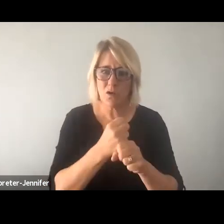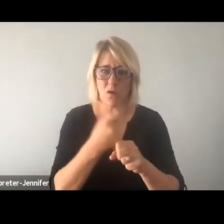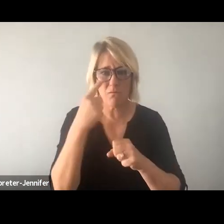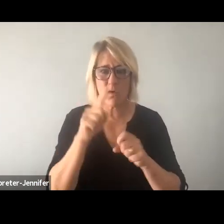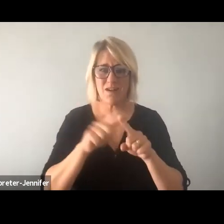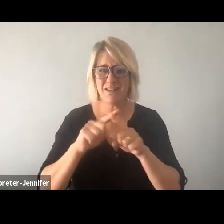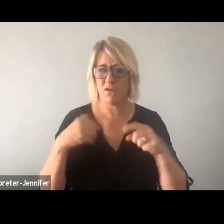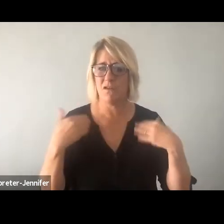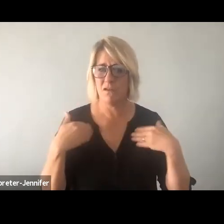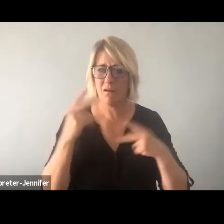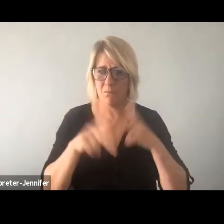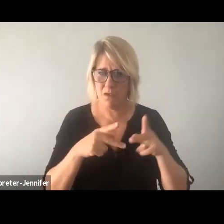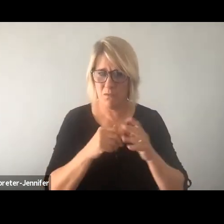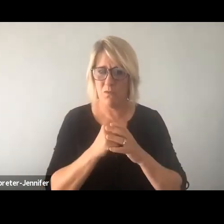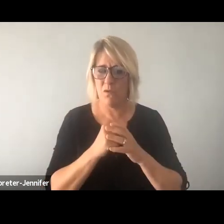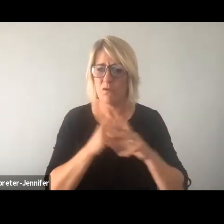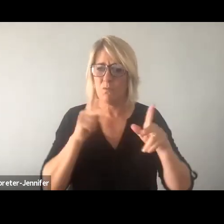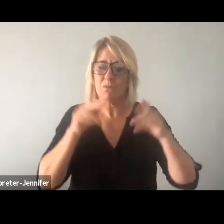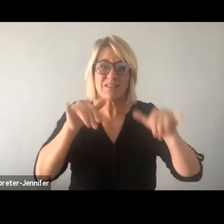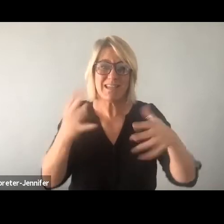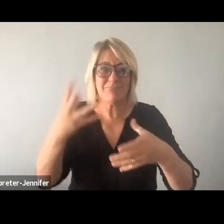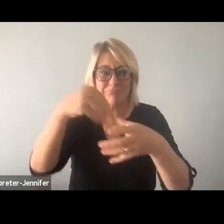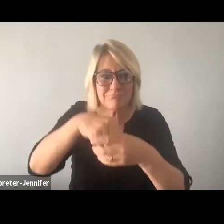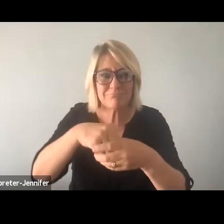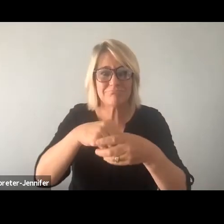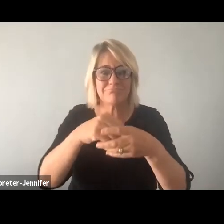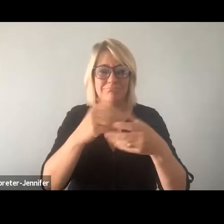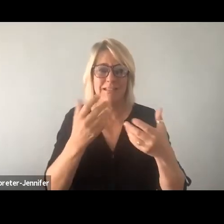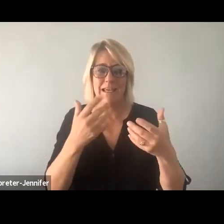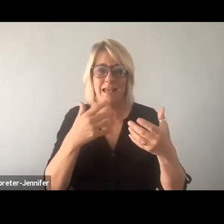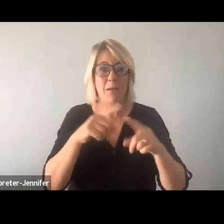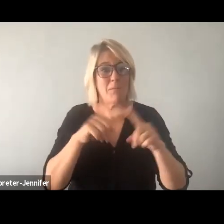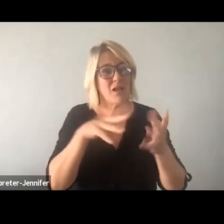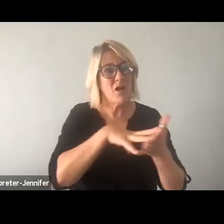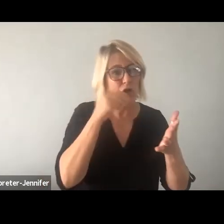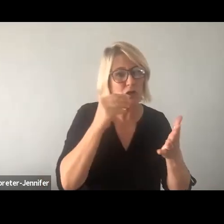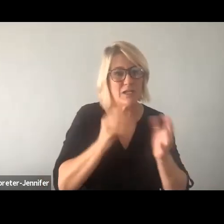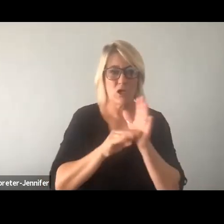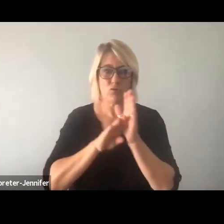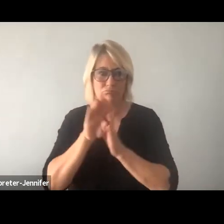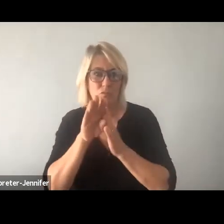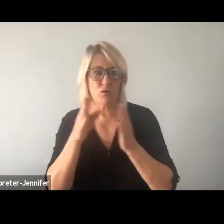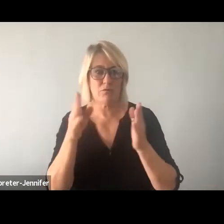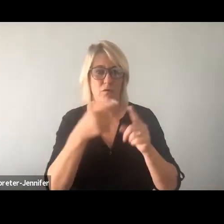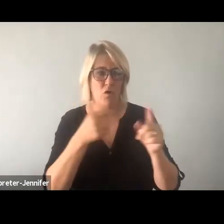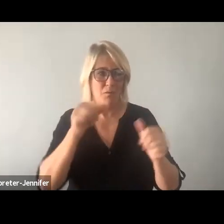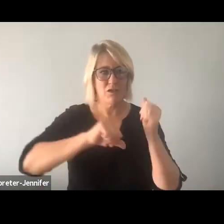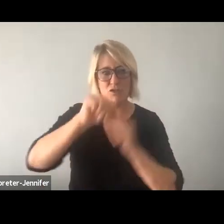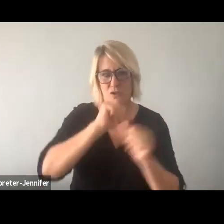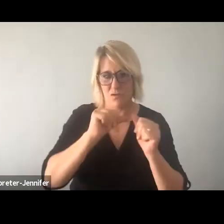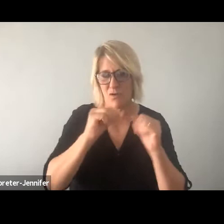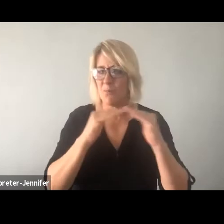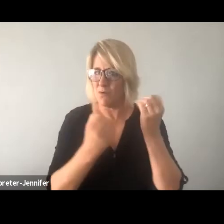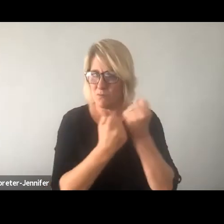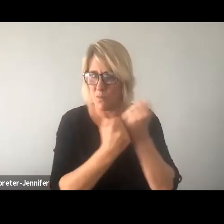so that we're keeping people involved, but we're also learning and growing from each other. That's what IL is based off of, is peer support and peer